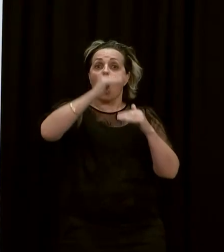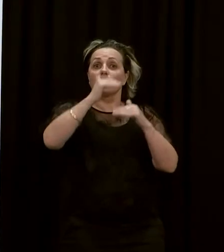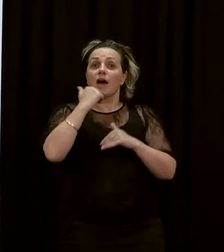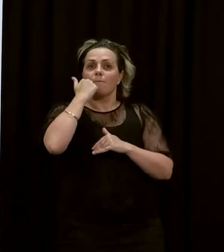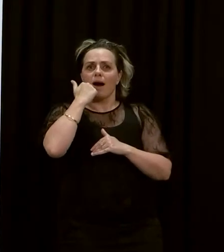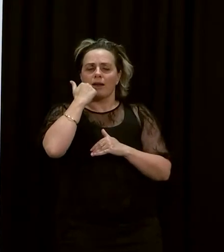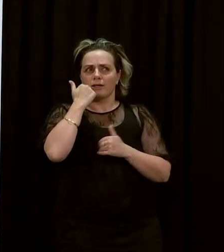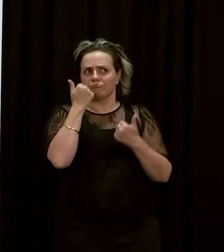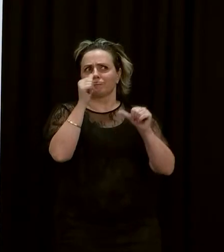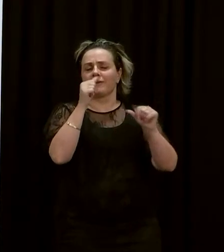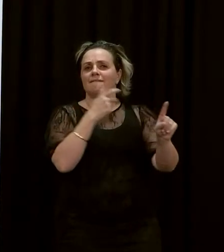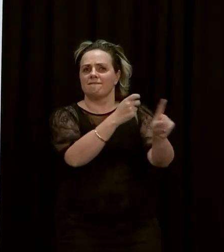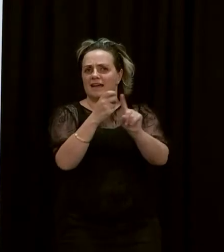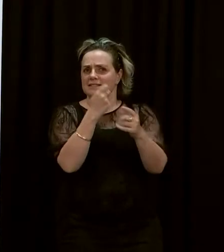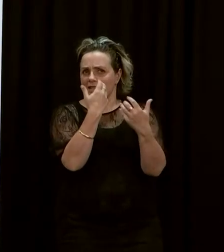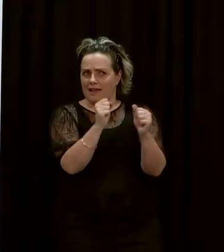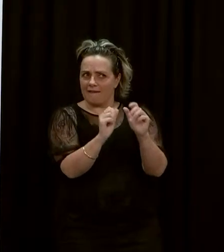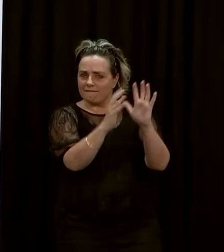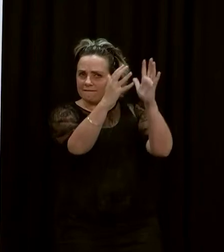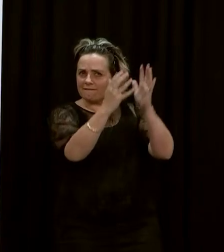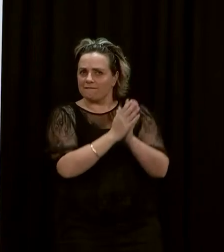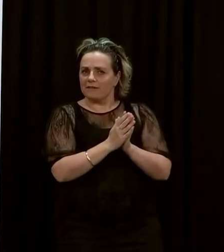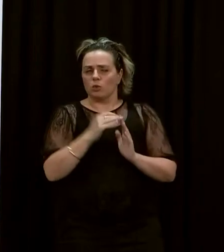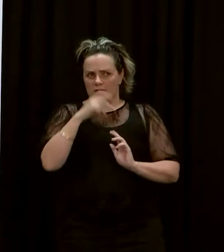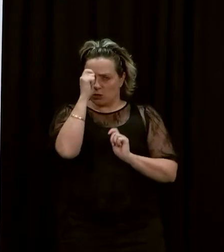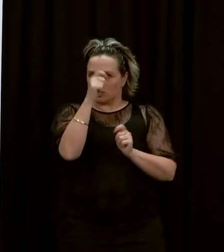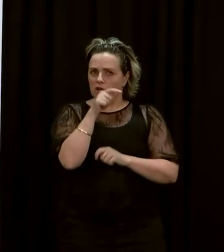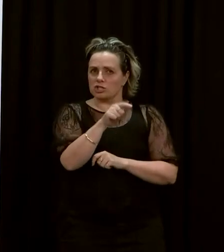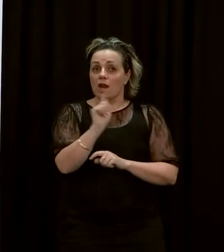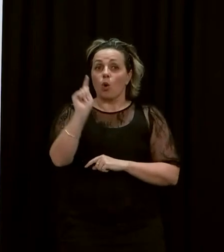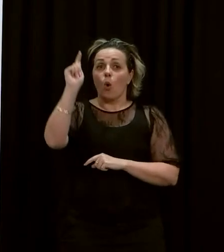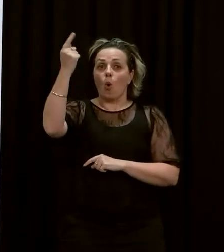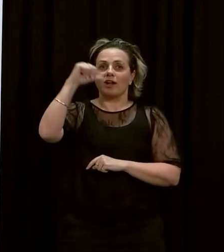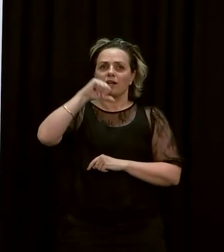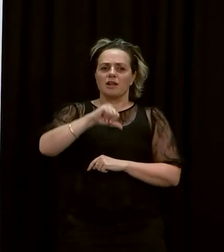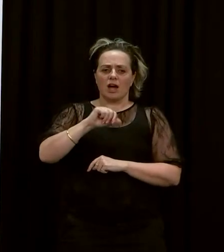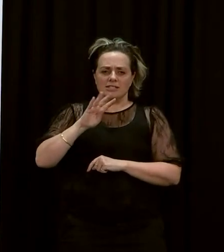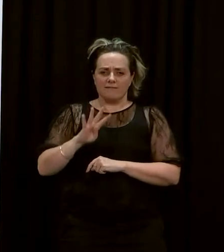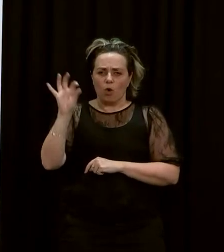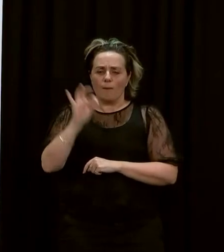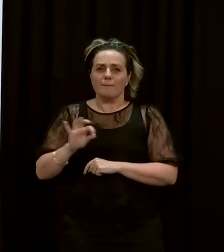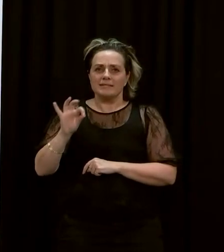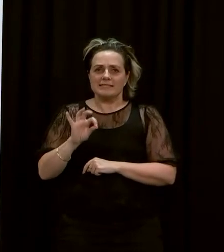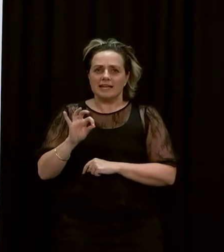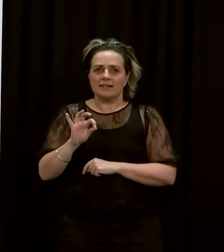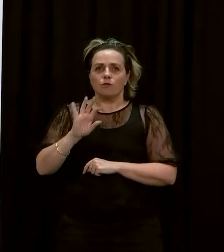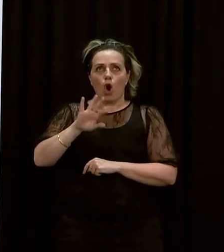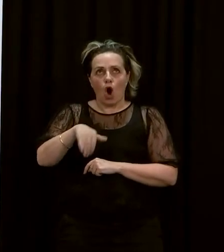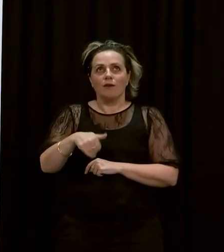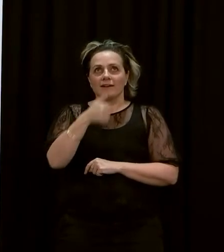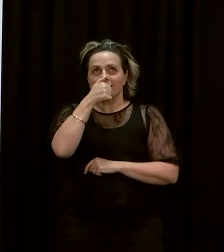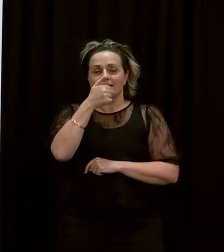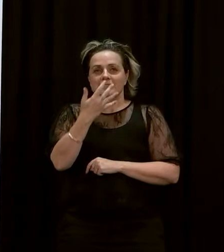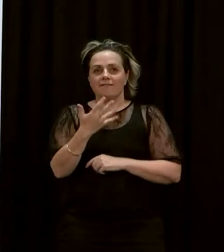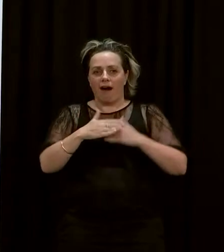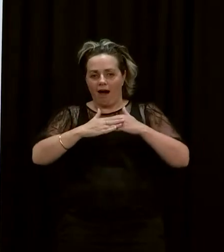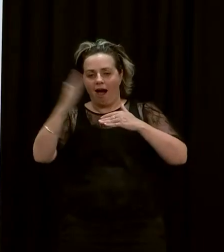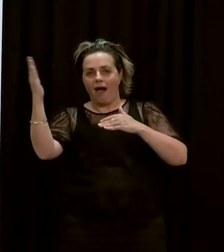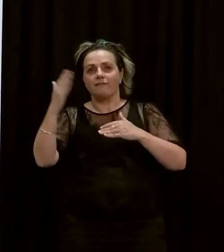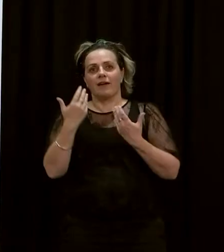keep acknowledging that because in Auckland alone, it's 94% for first dose for our over 65s. Yeah.